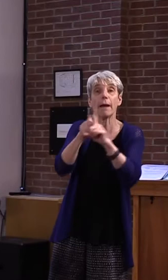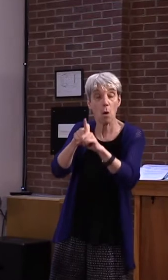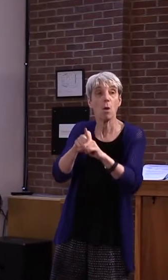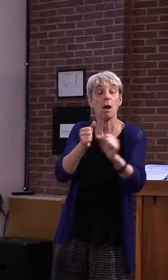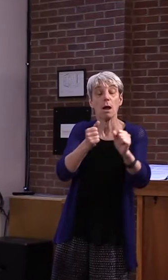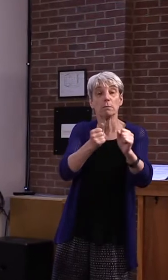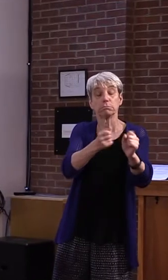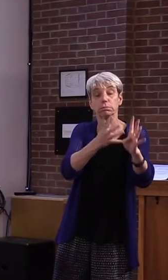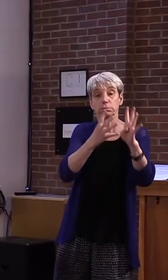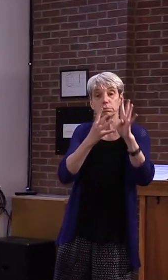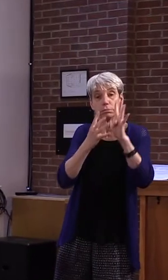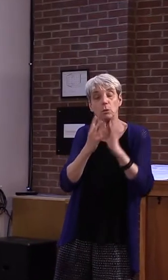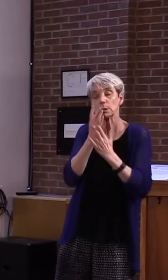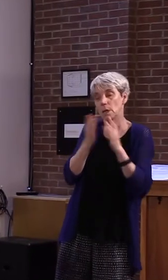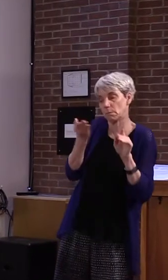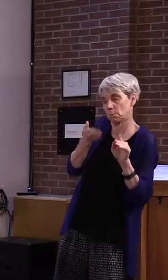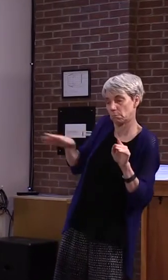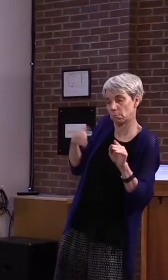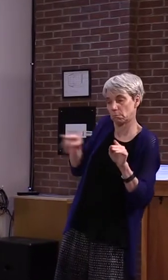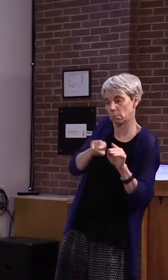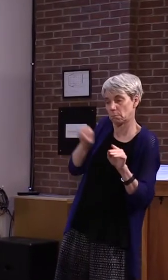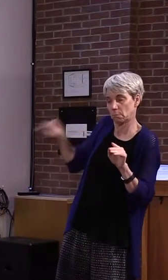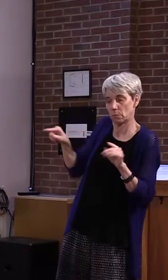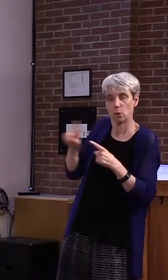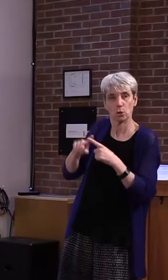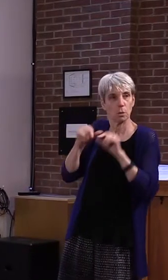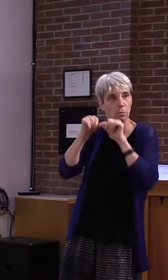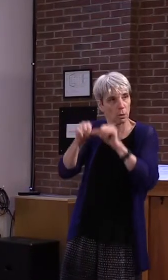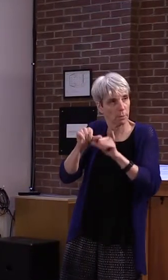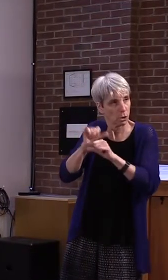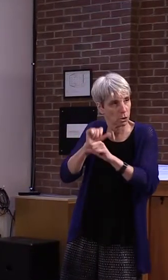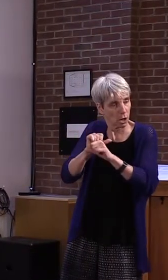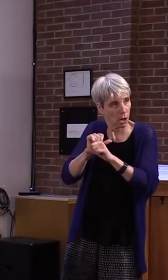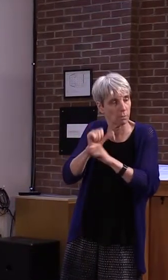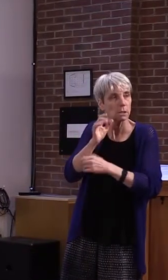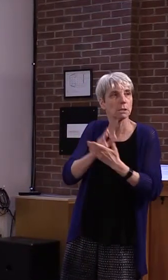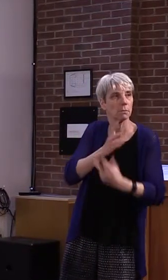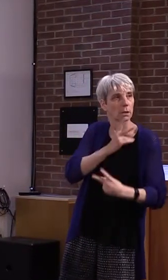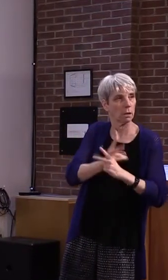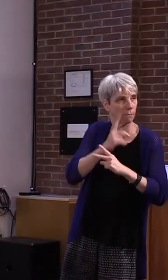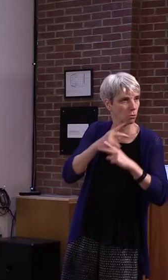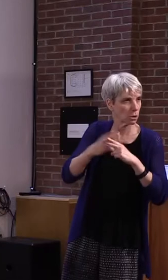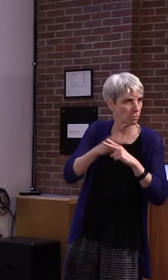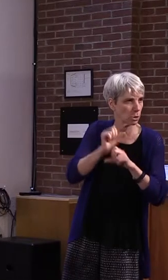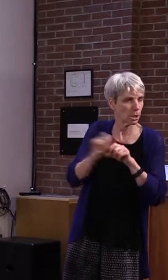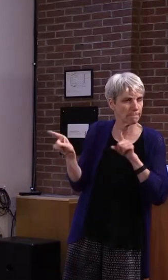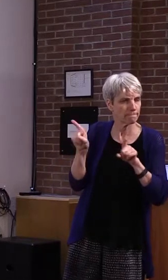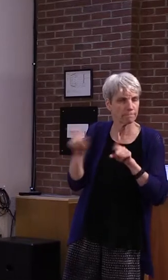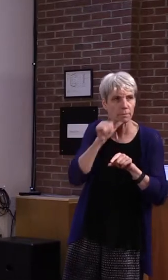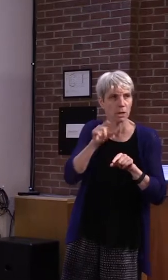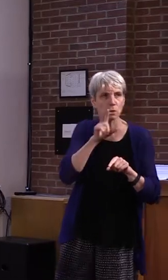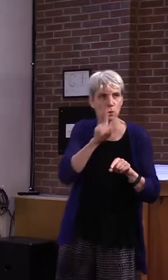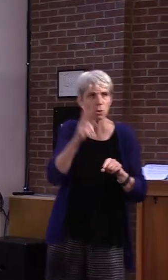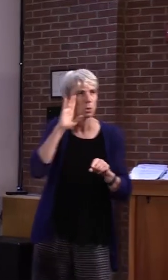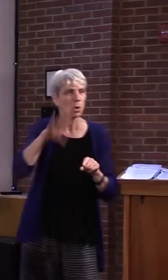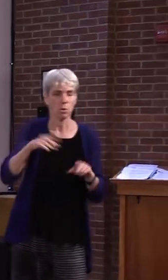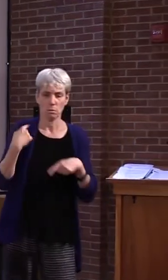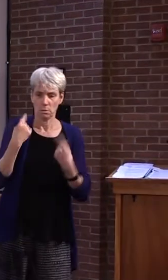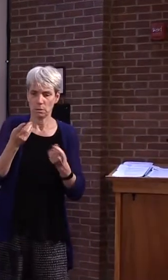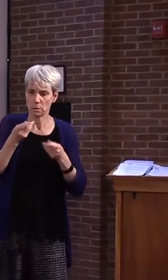that discussion to see what can be done on that. As you know, we had about a $12 million expenditure